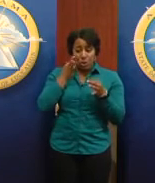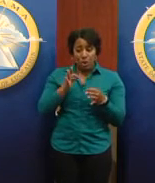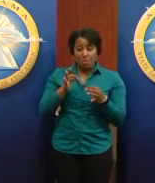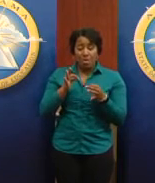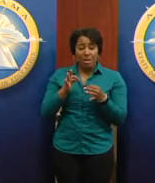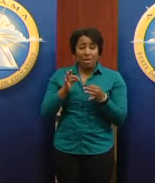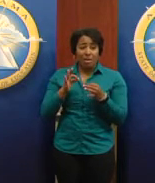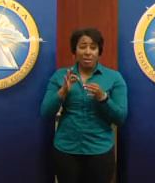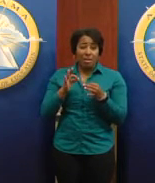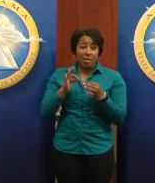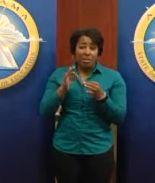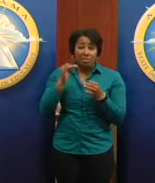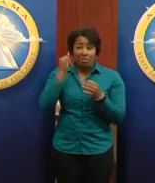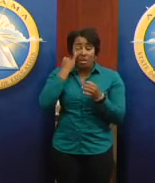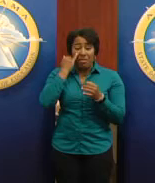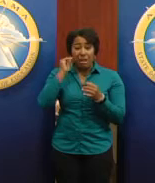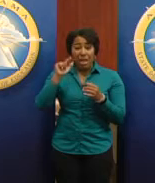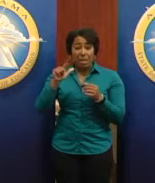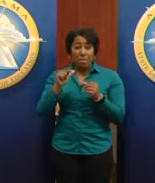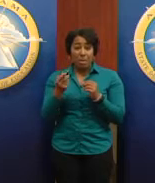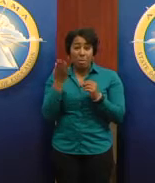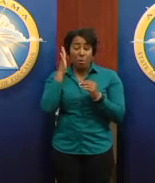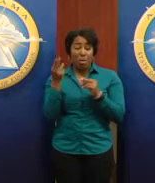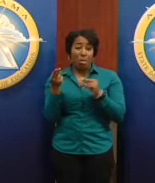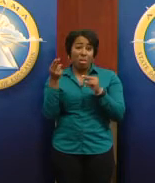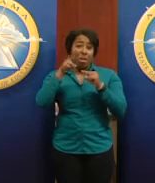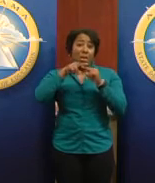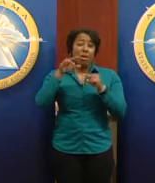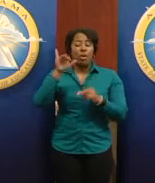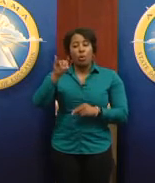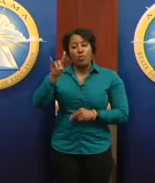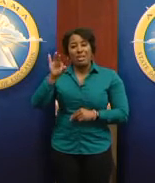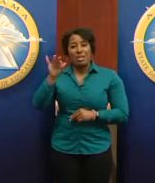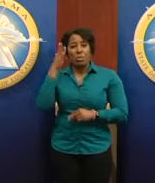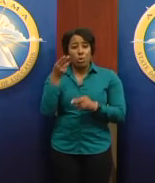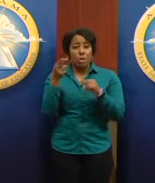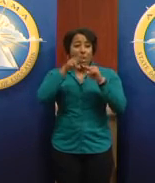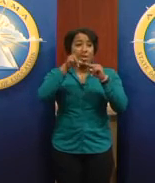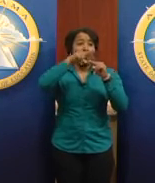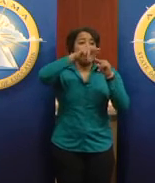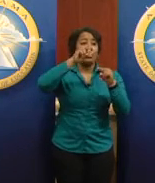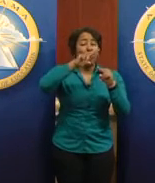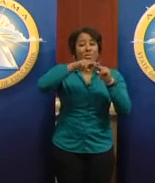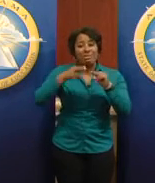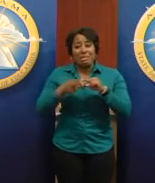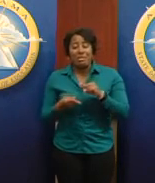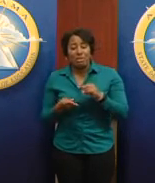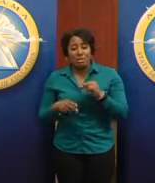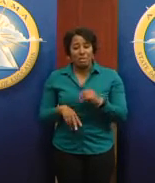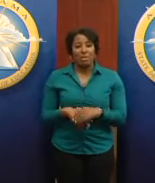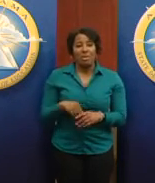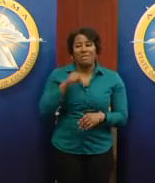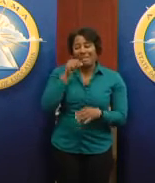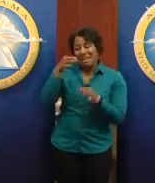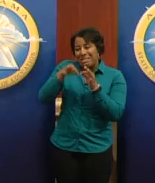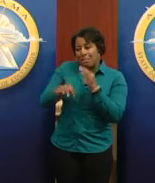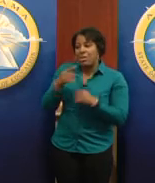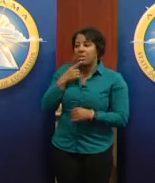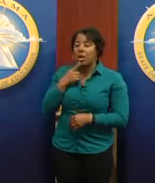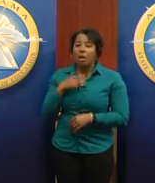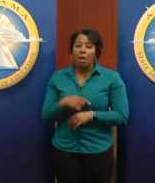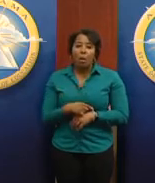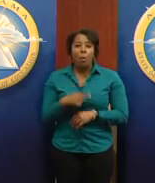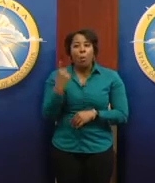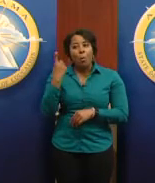out for Alabama and for the country. And it's not as simple as just saying one time, well, I'm going to social